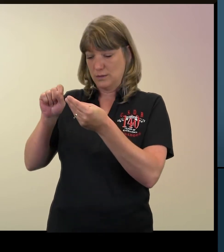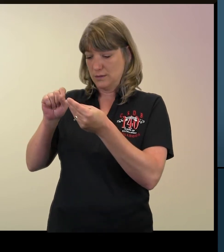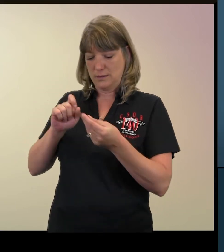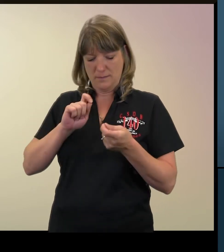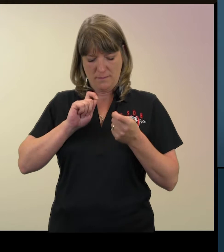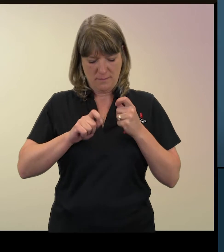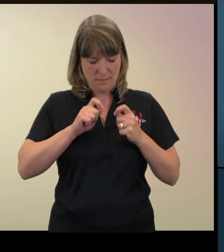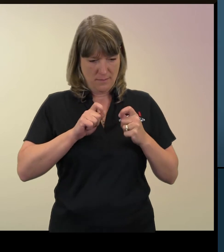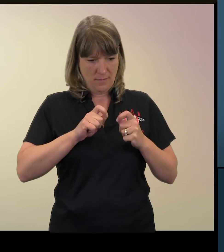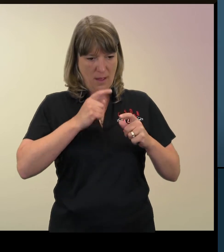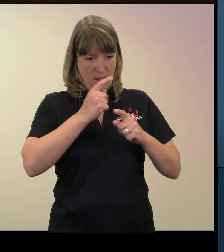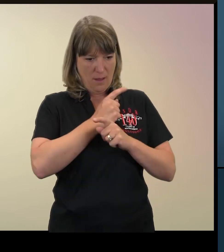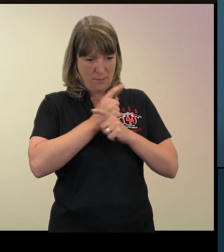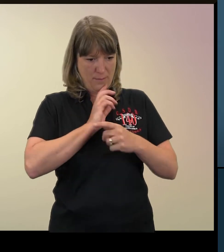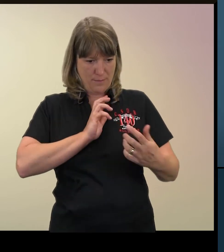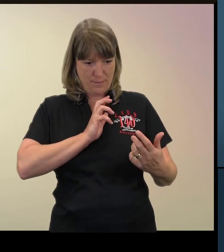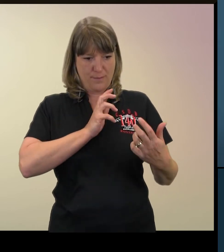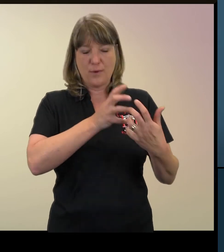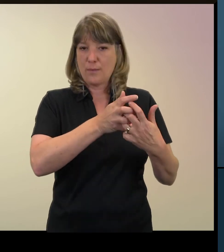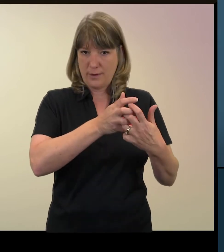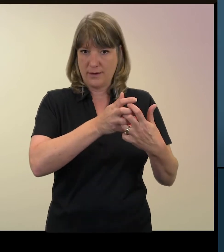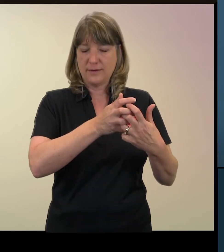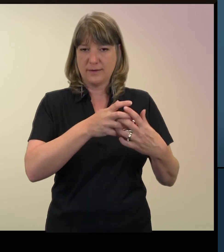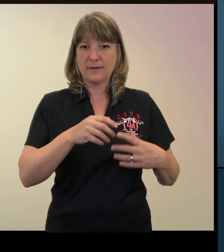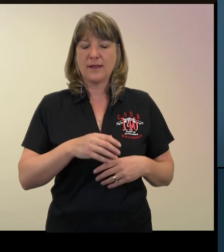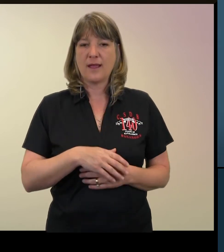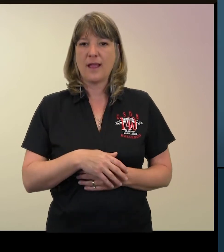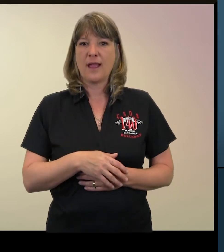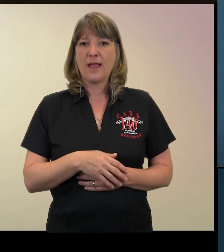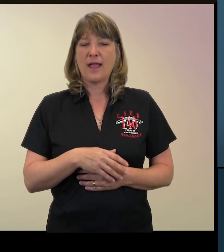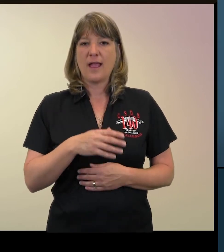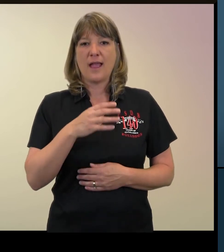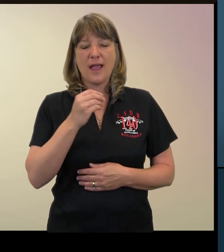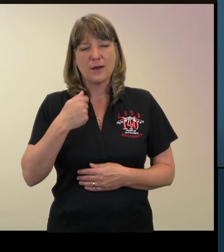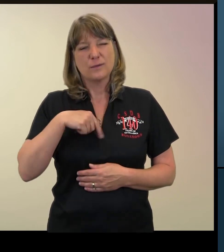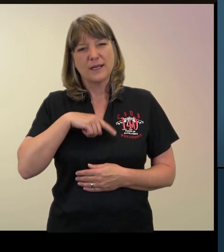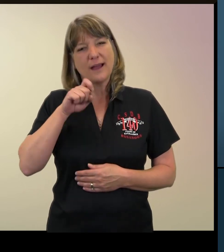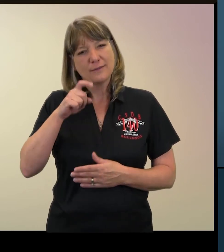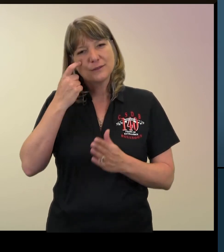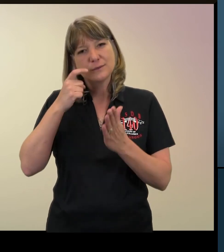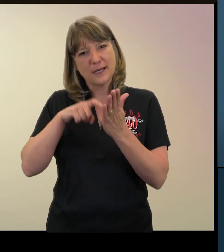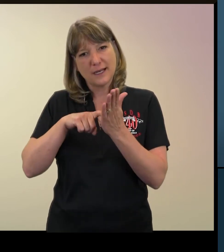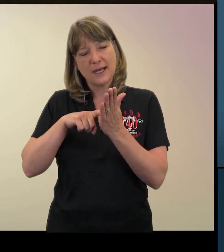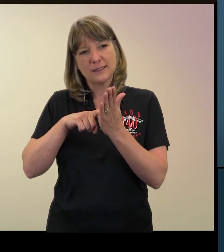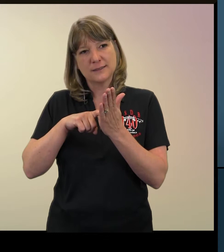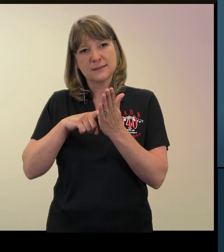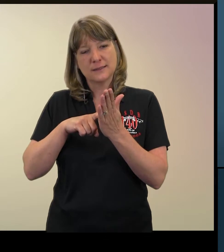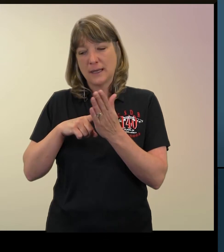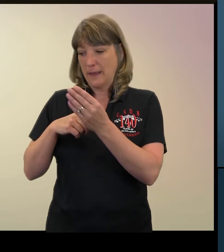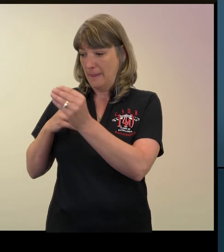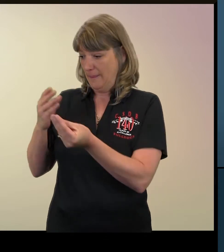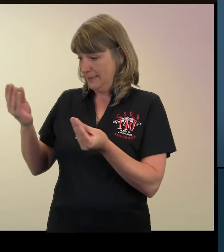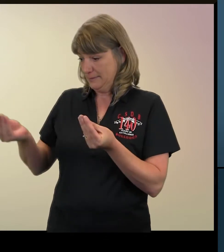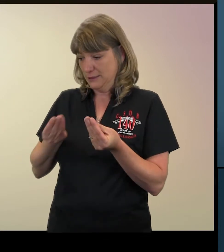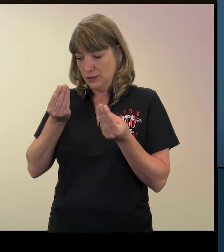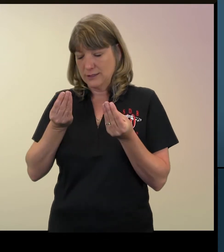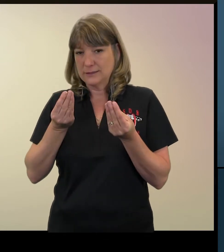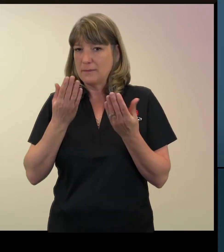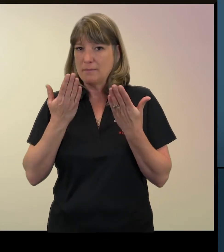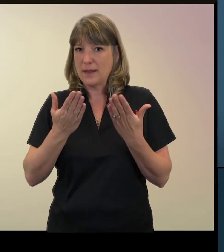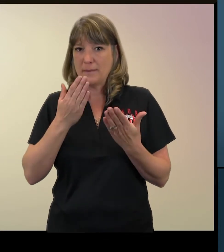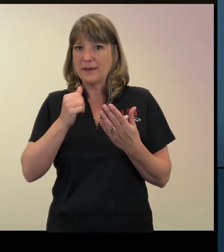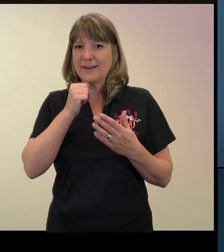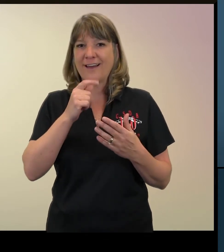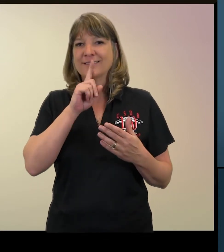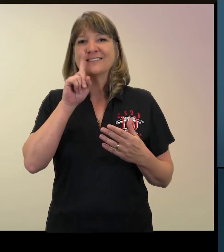modifications to these tools are appropriate. And we have to recognize that the materials